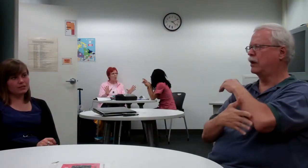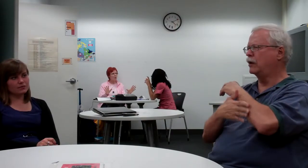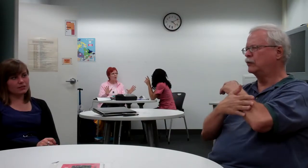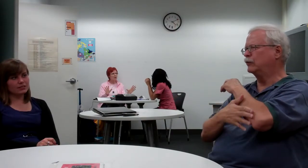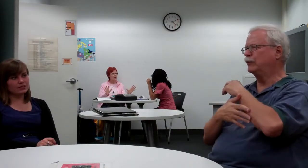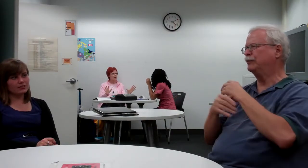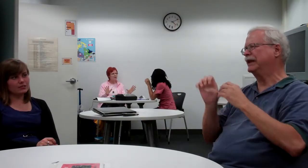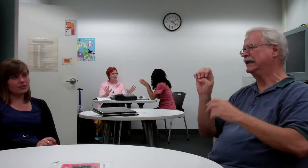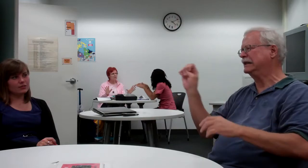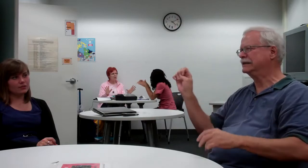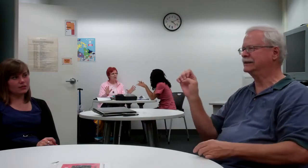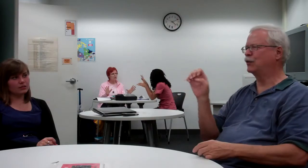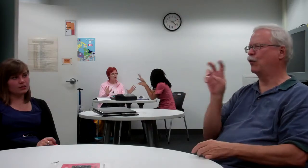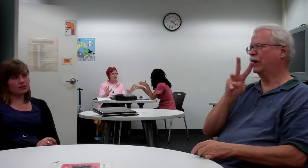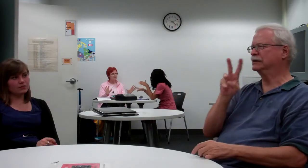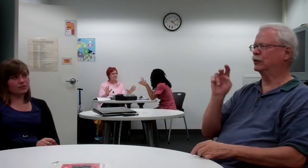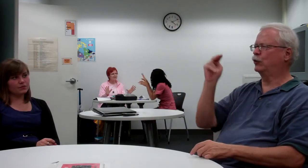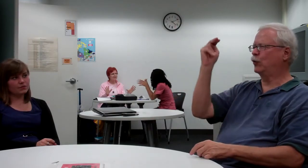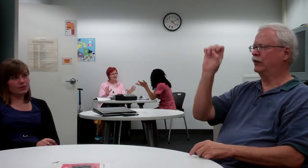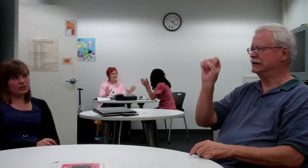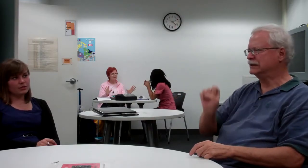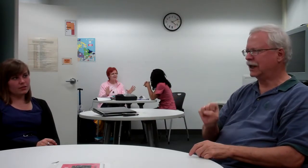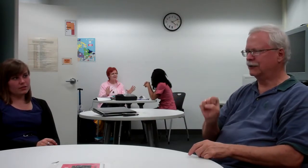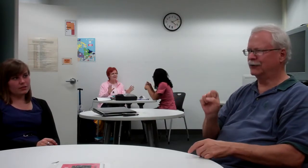different ideas throughout the country.